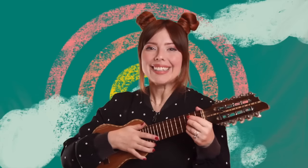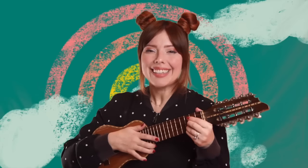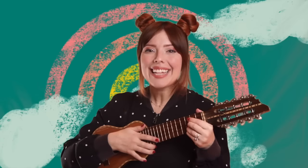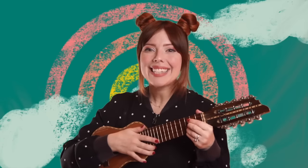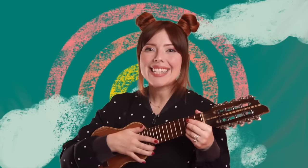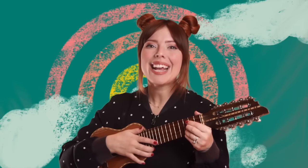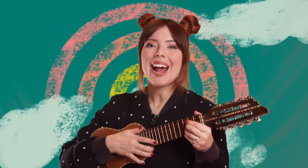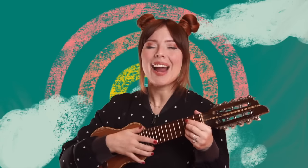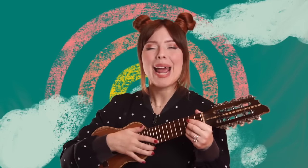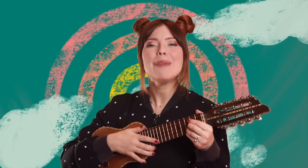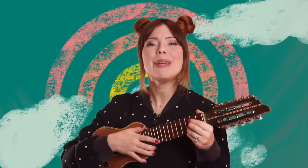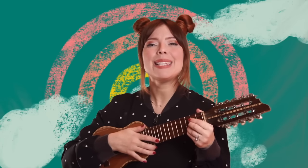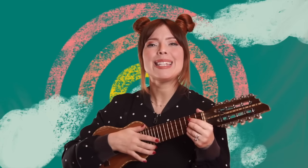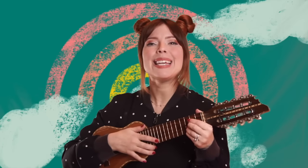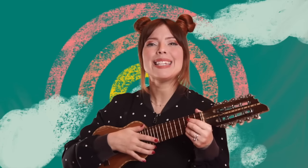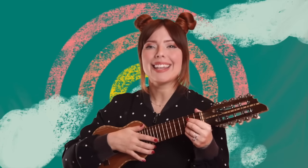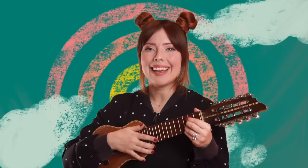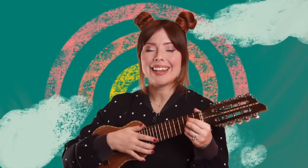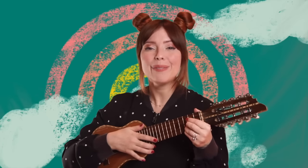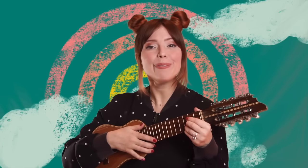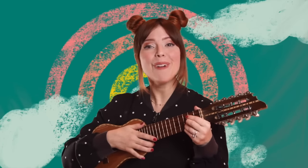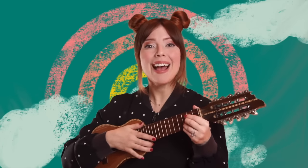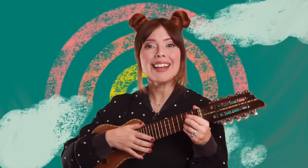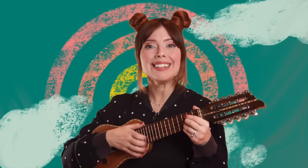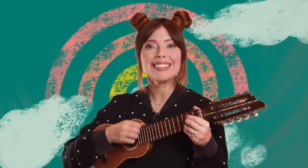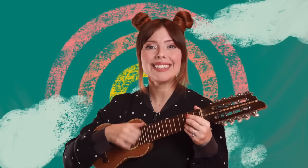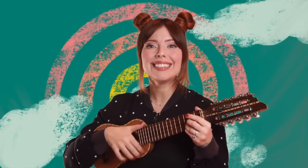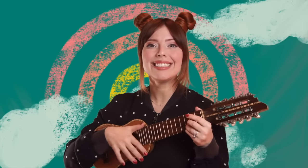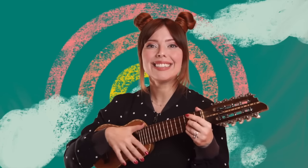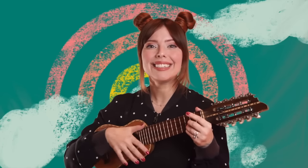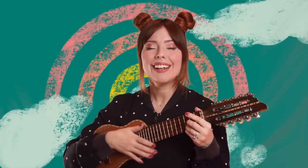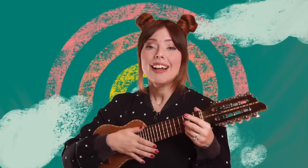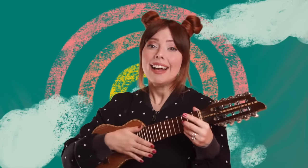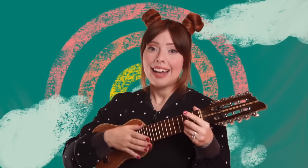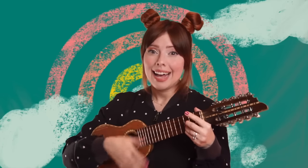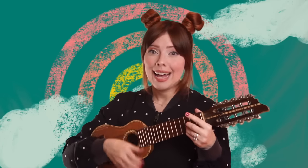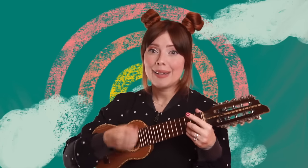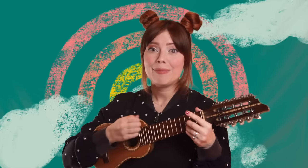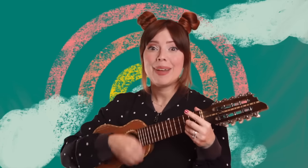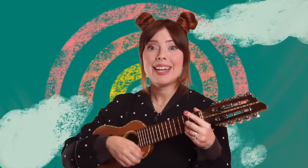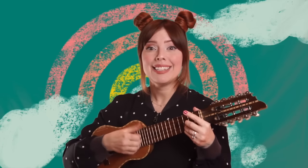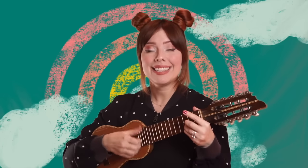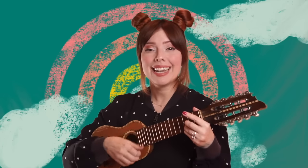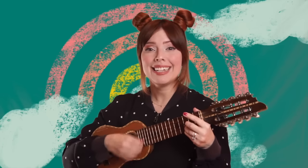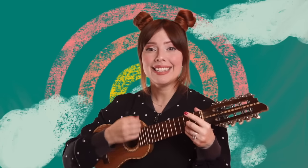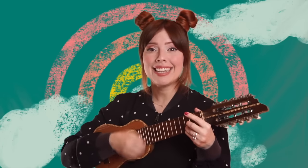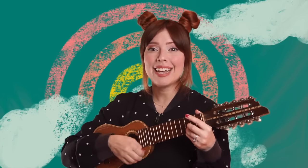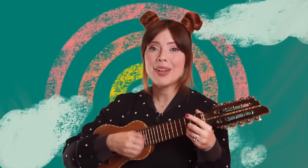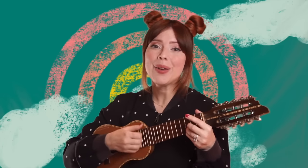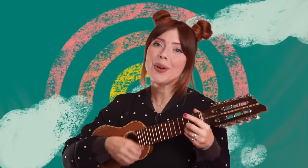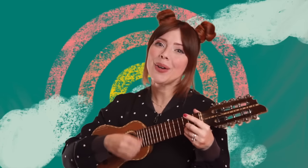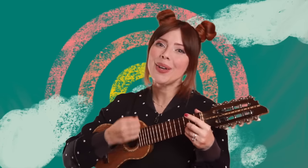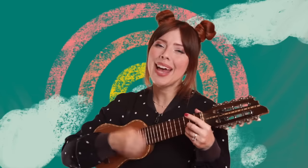Let's sing our ABCs in French. A, B, C, D, E, F,